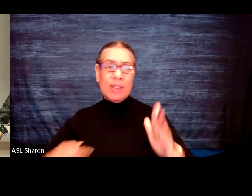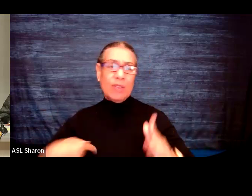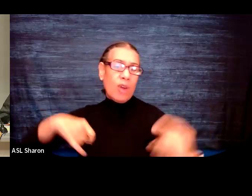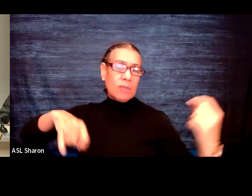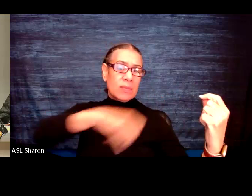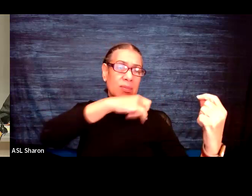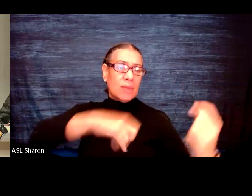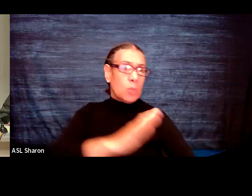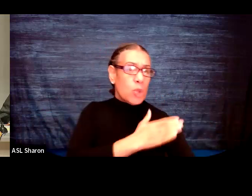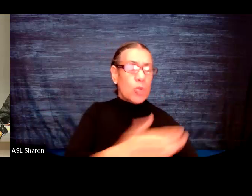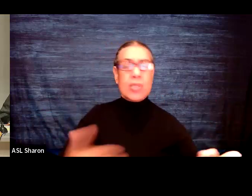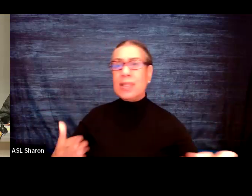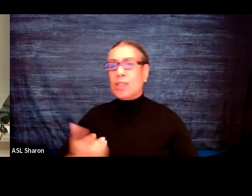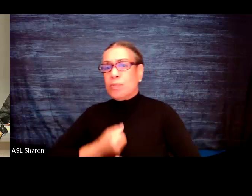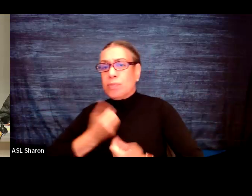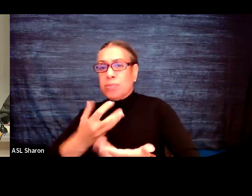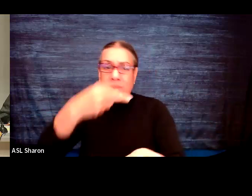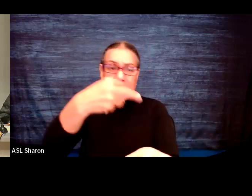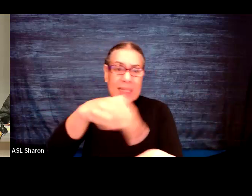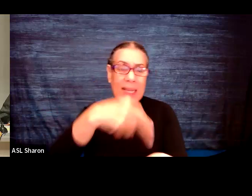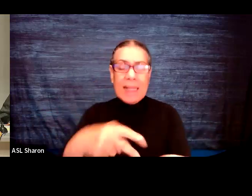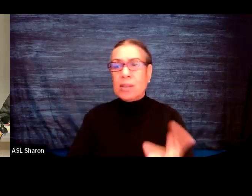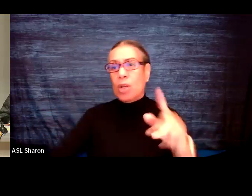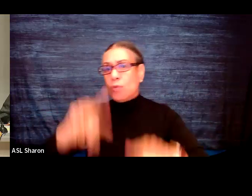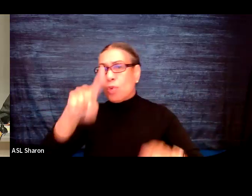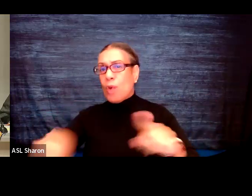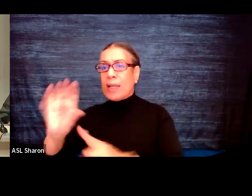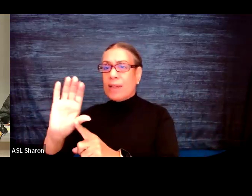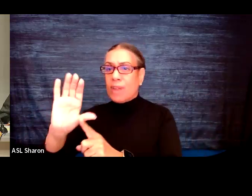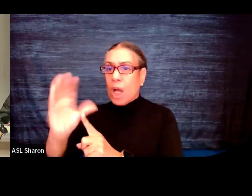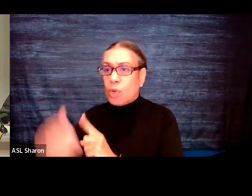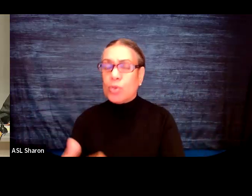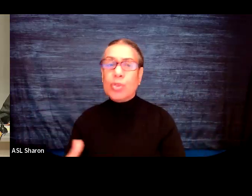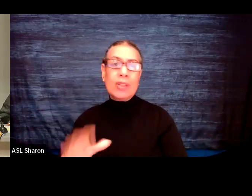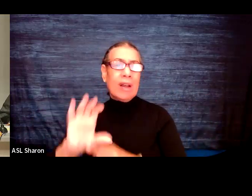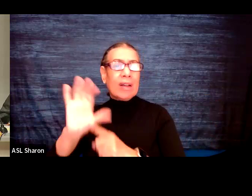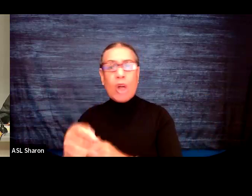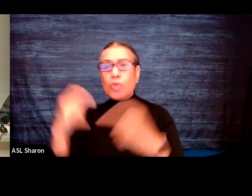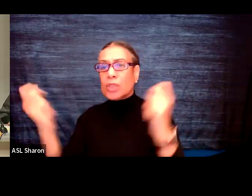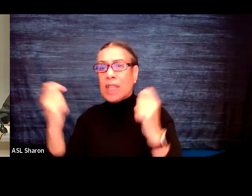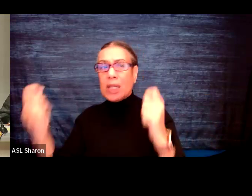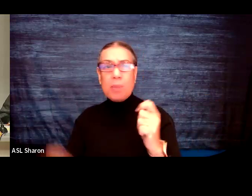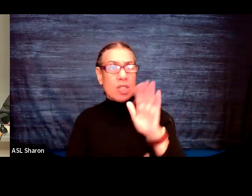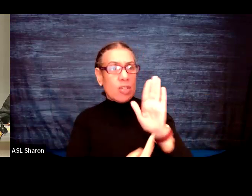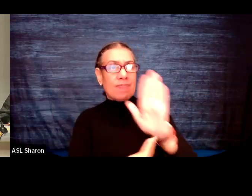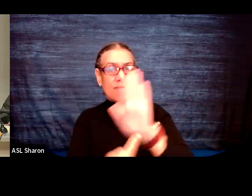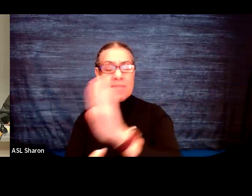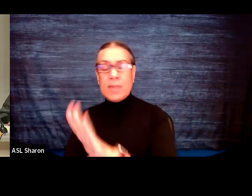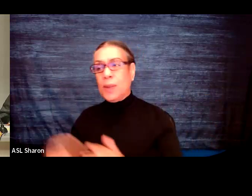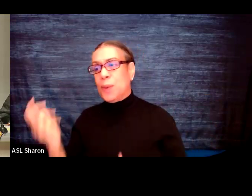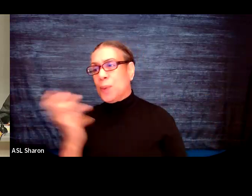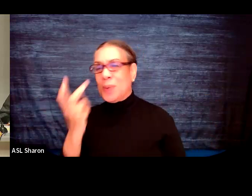to interpretive dance, a variety of cultures represented and cultural celebrations. And it was great to